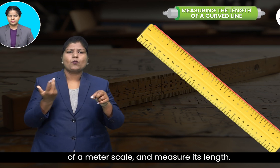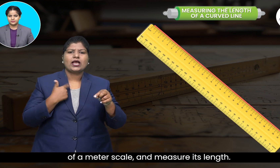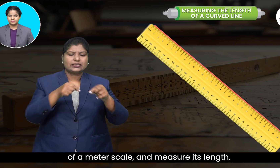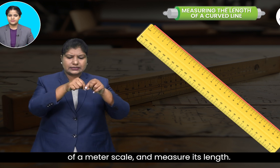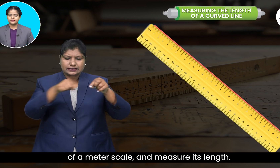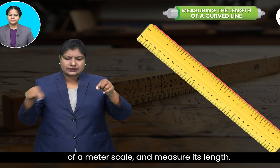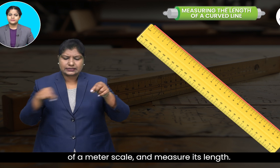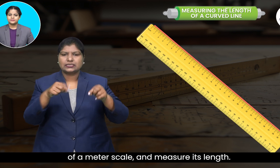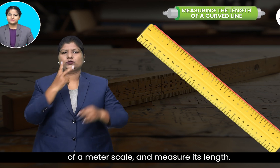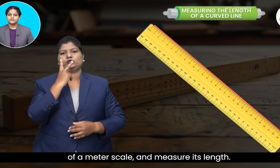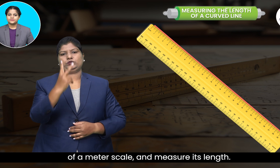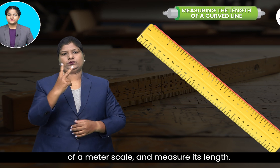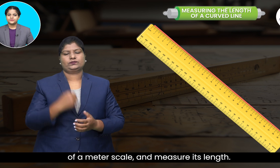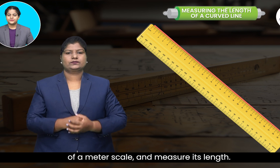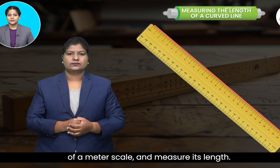length.